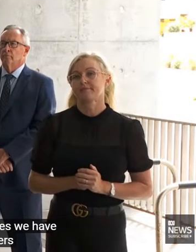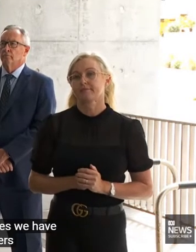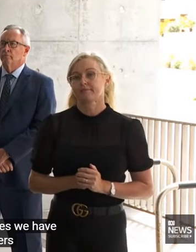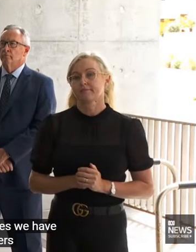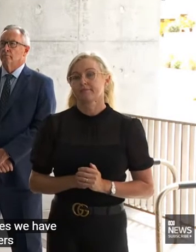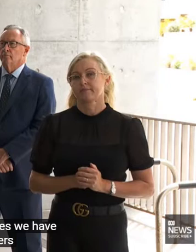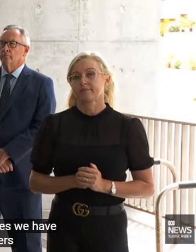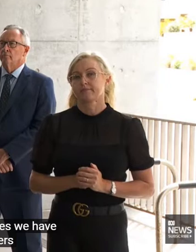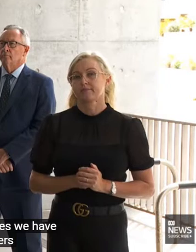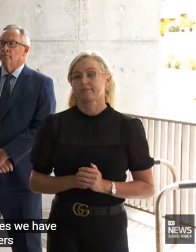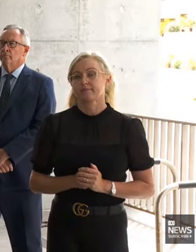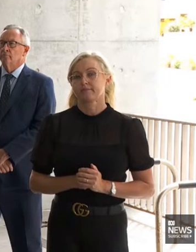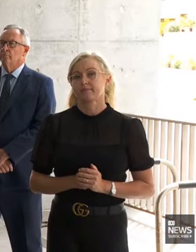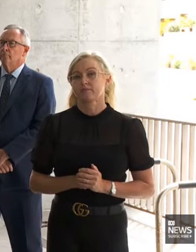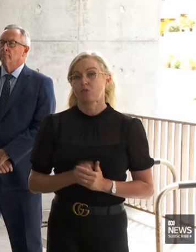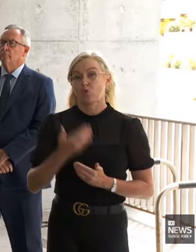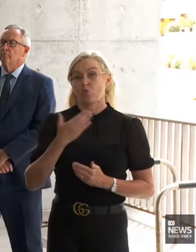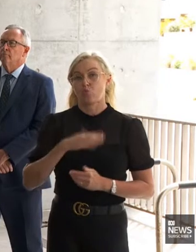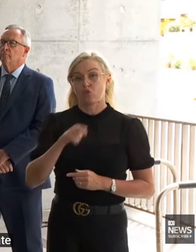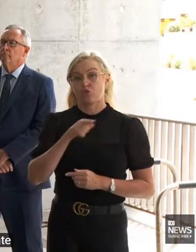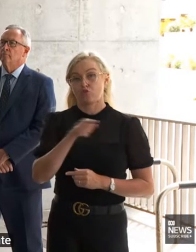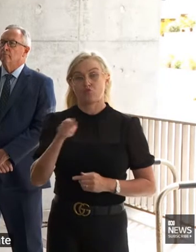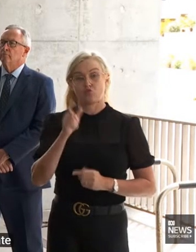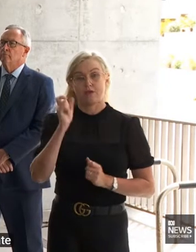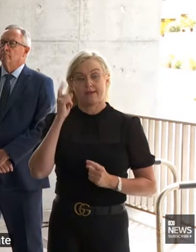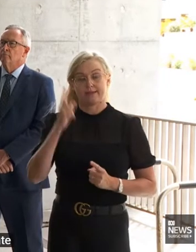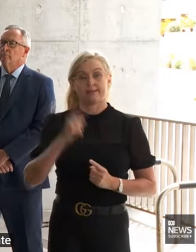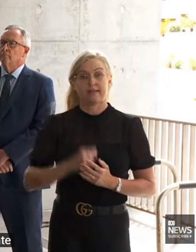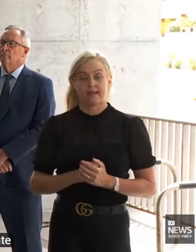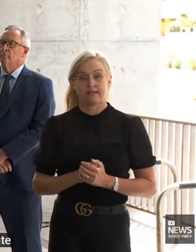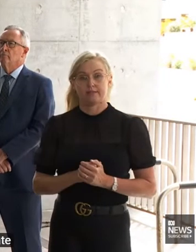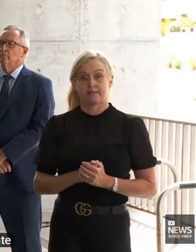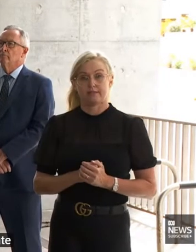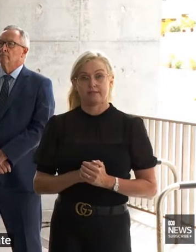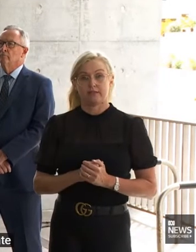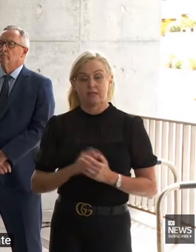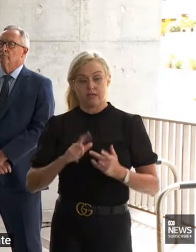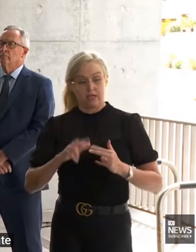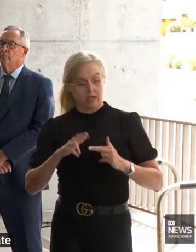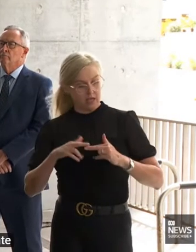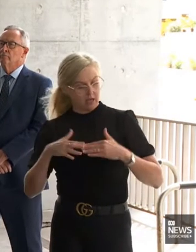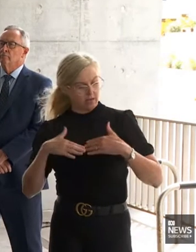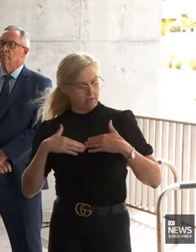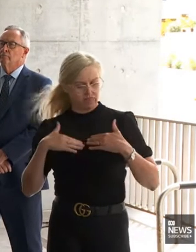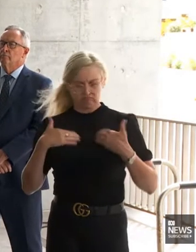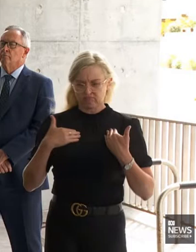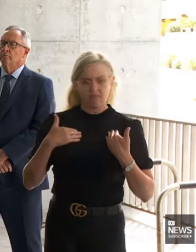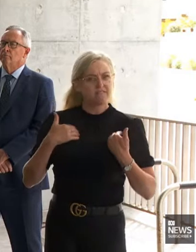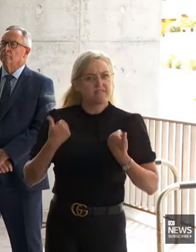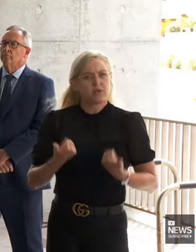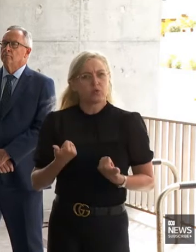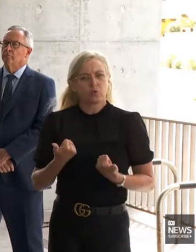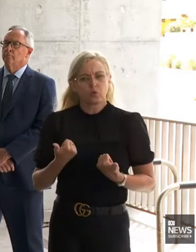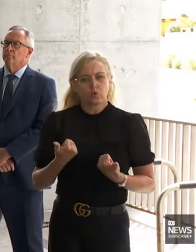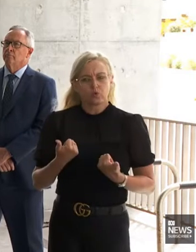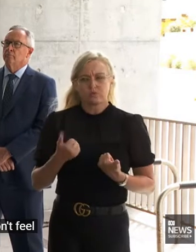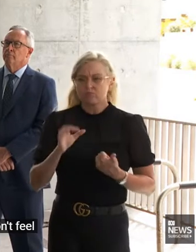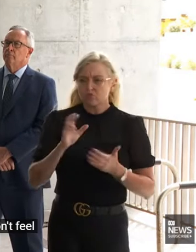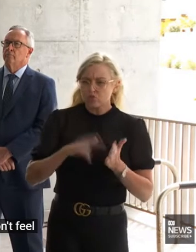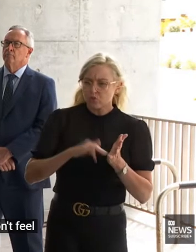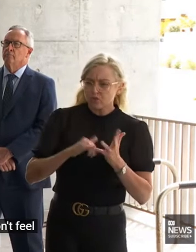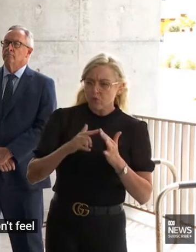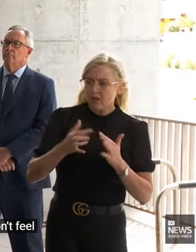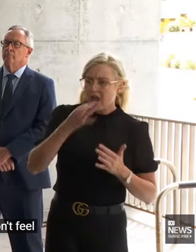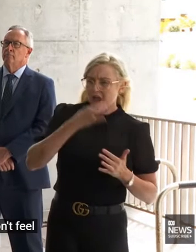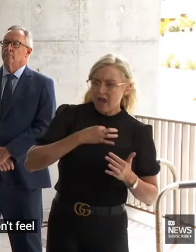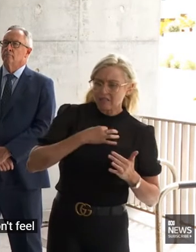viewers across the state is that if you don't feel unwell and you're not required to get tested by New South